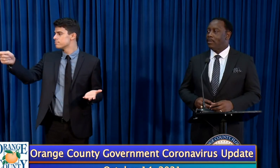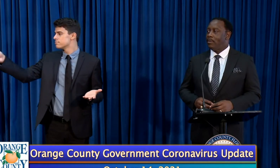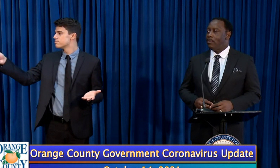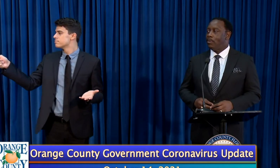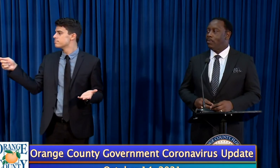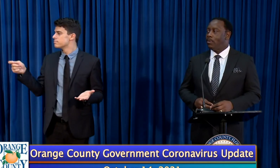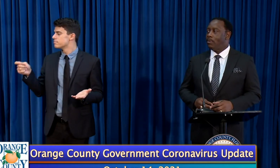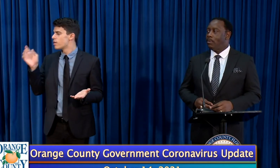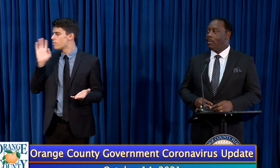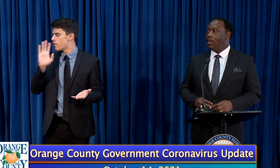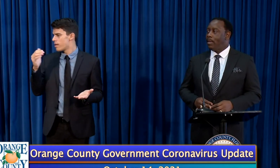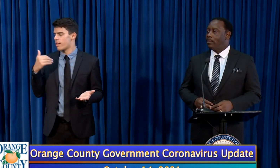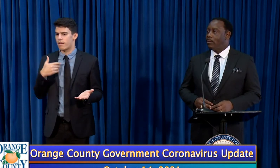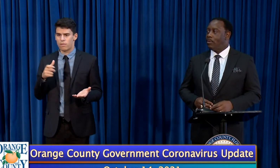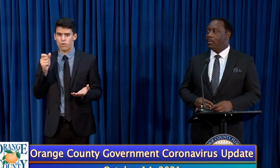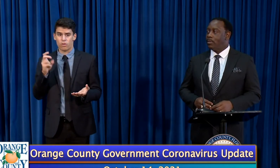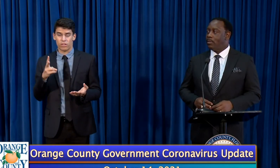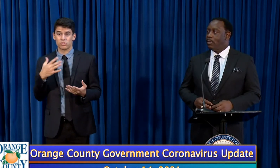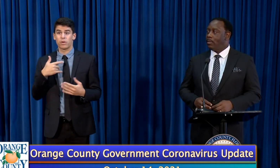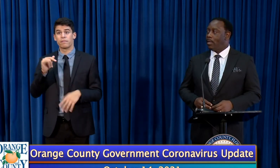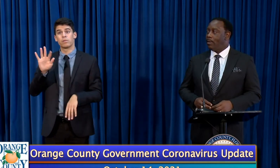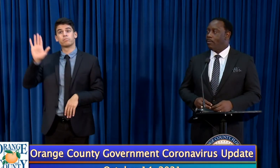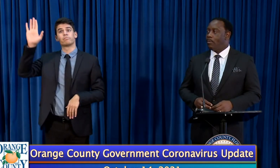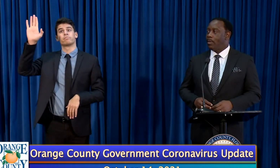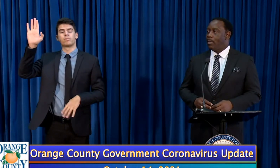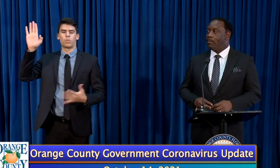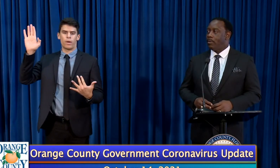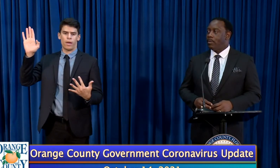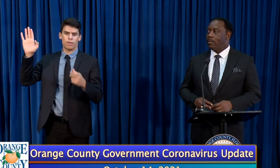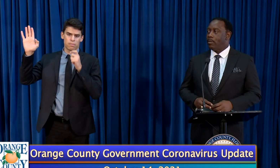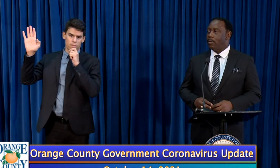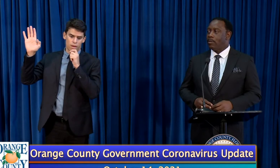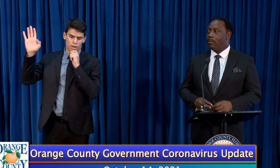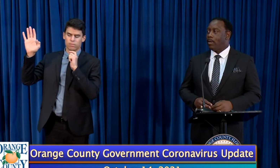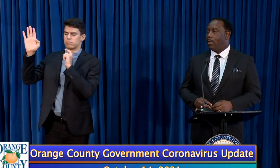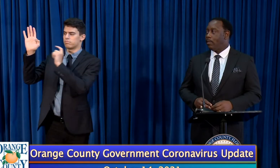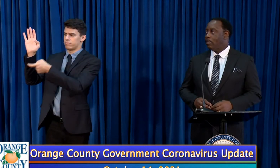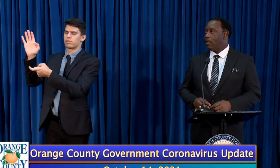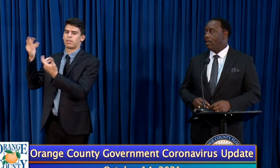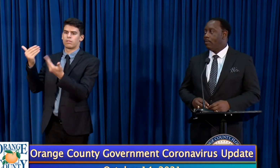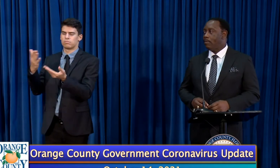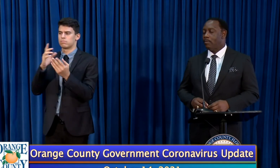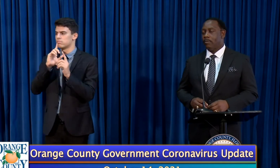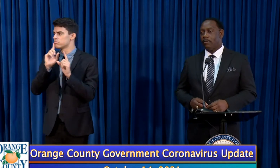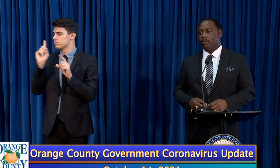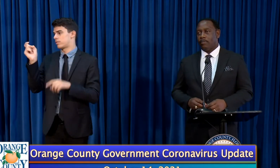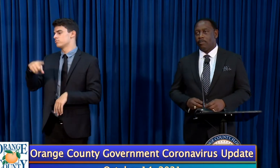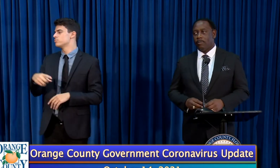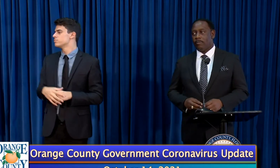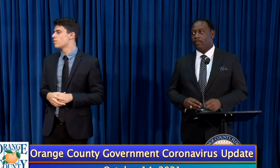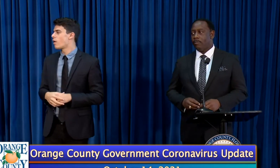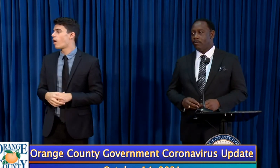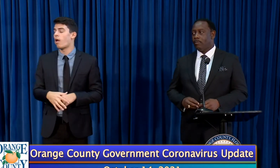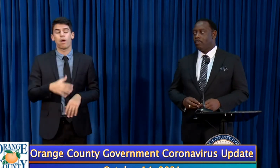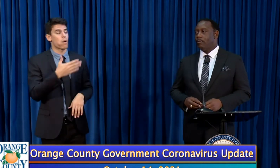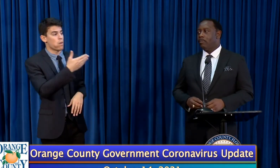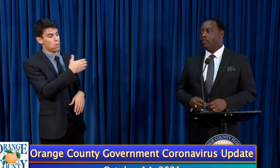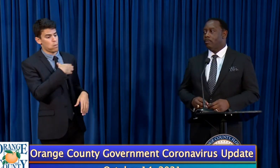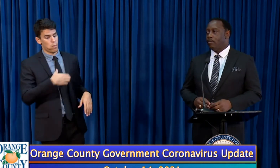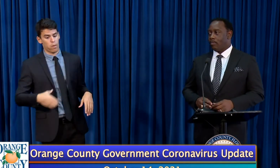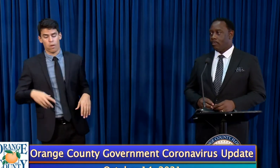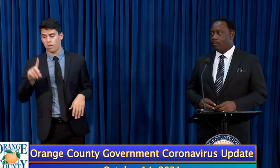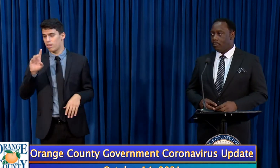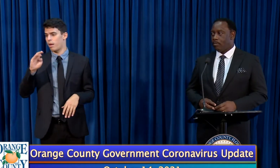gets to you before you ask your question, and we'll begin with the Q&A at this time. Mayor Demings, Asher Wildman,